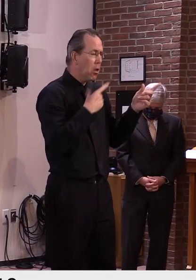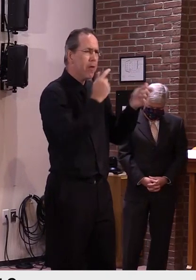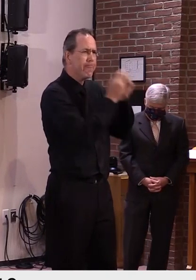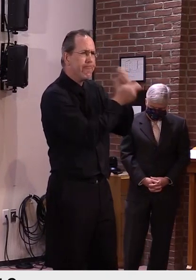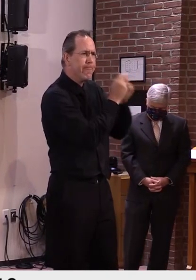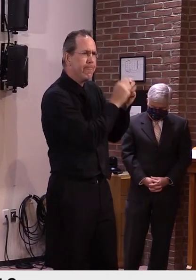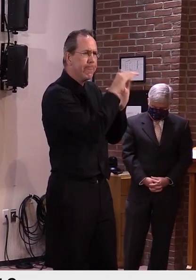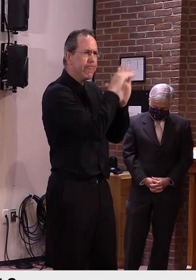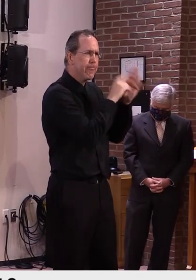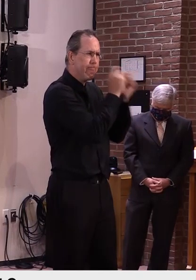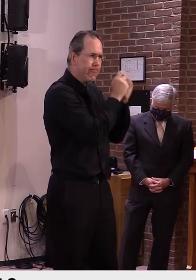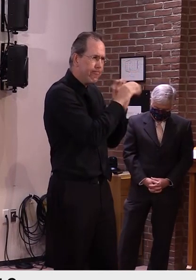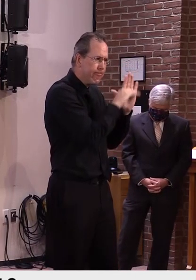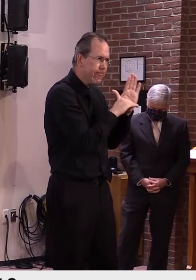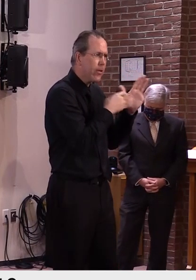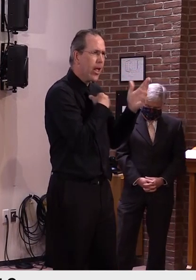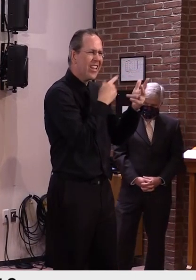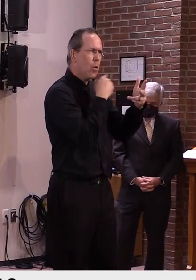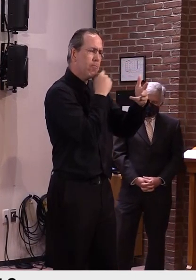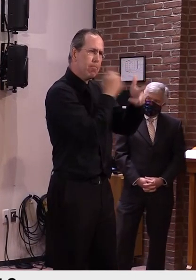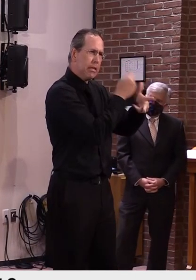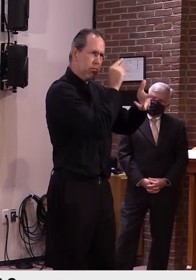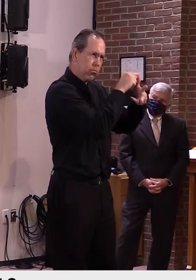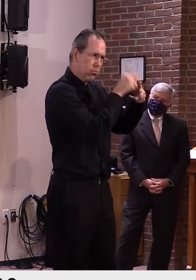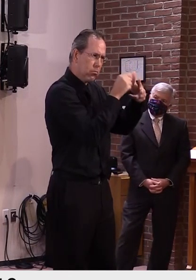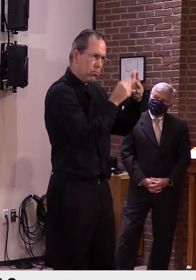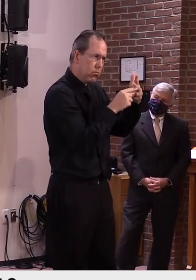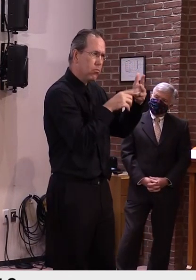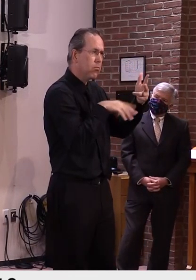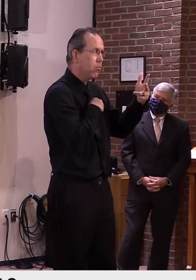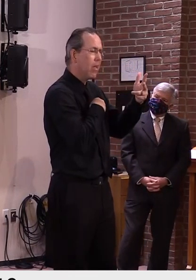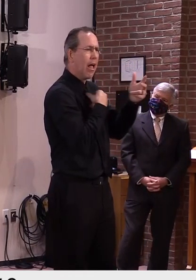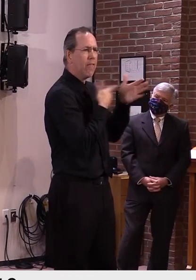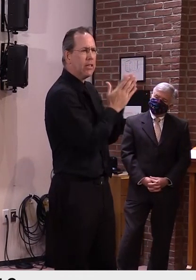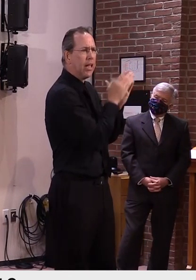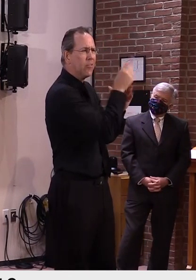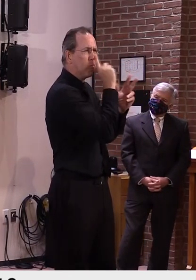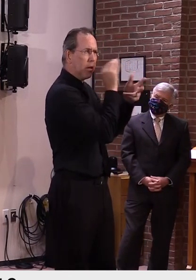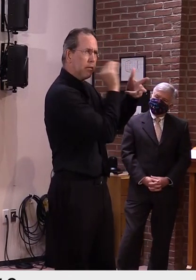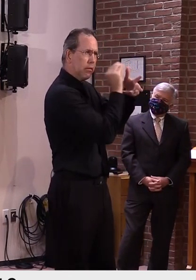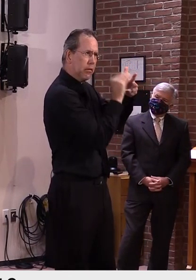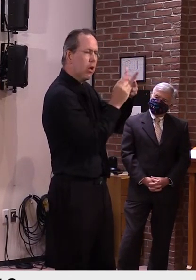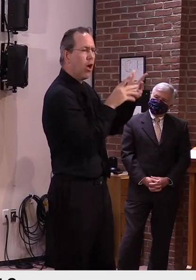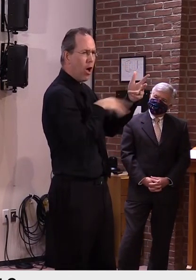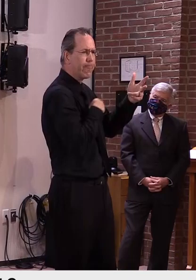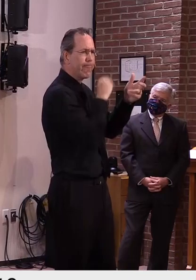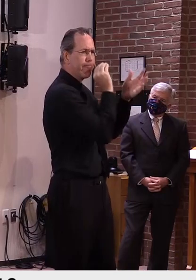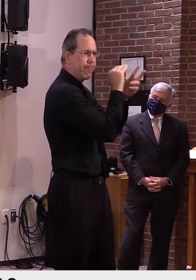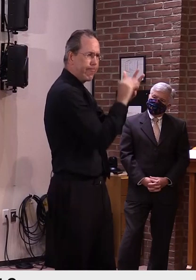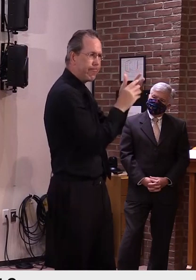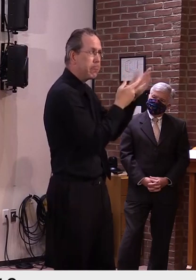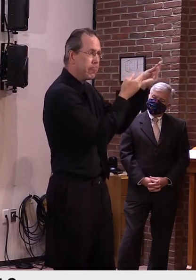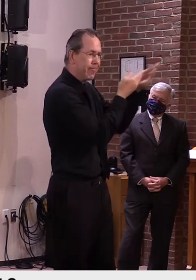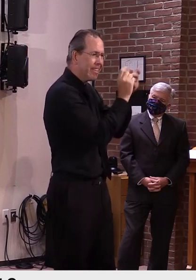my concerns, and I appreciate that from the legislature. And again, I made